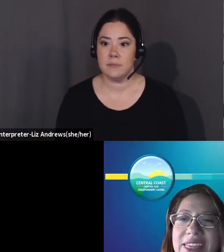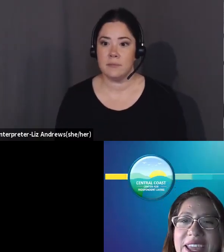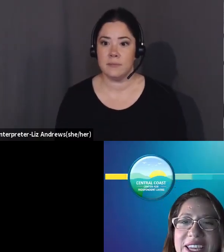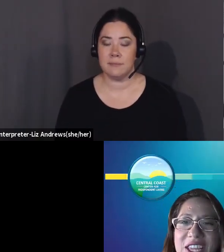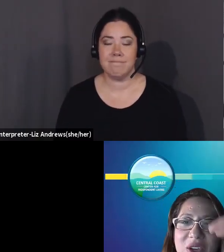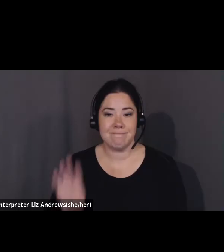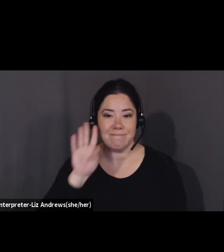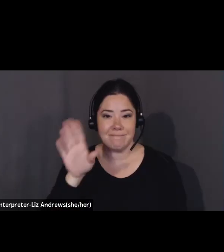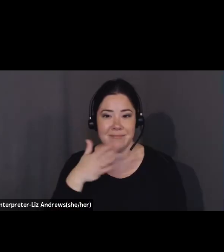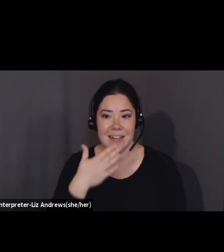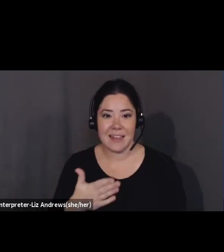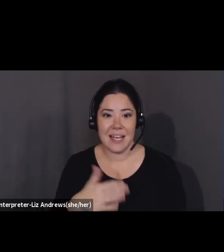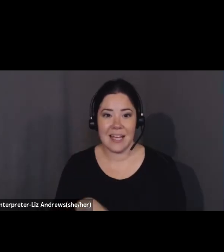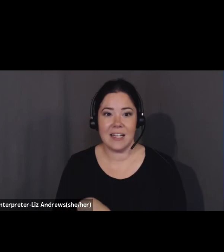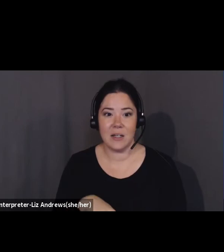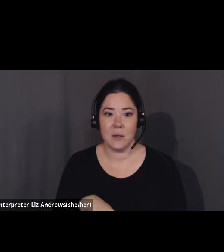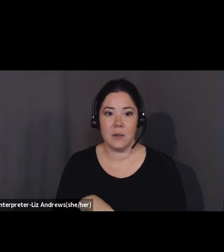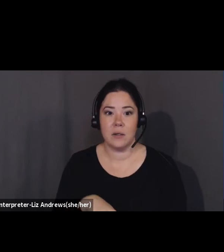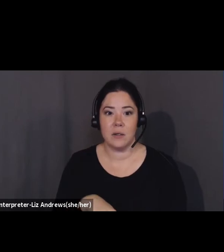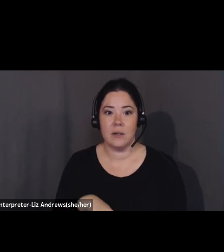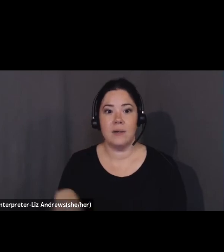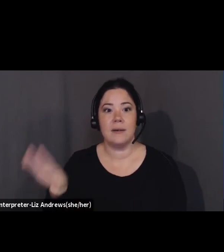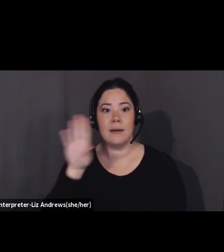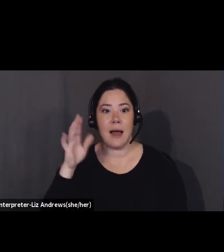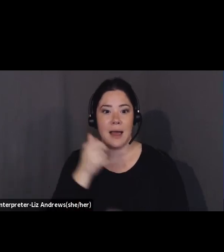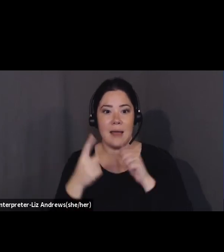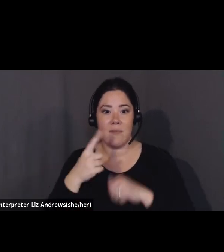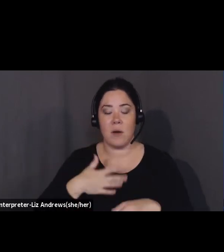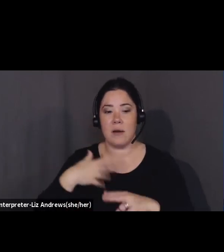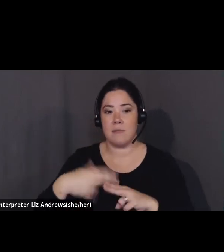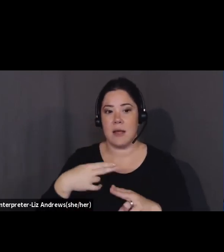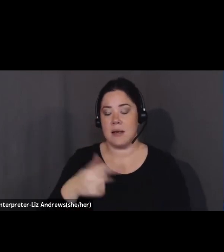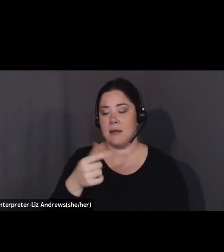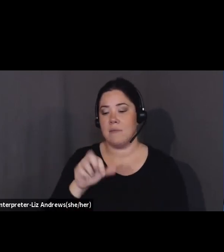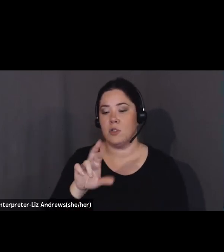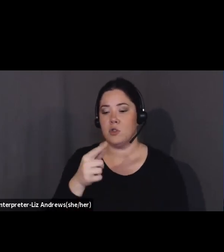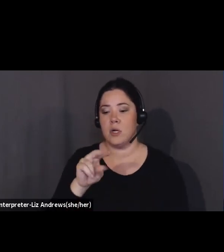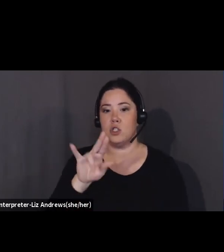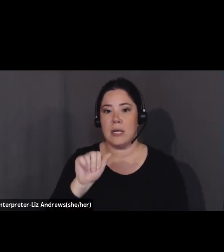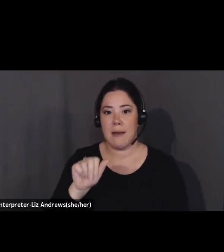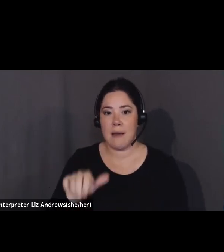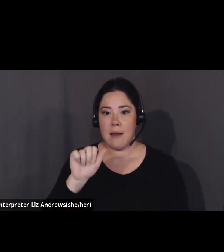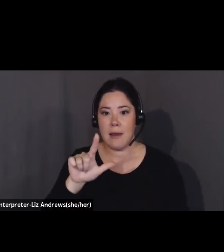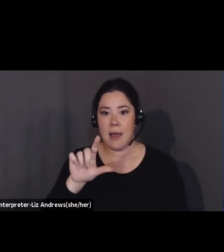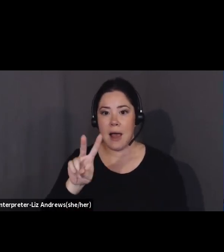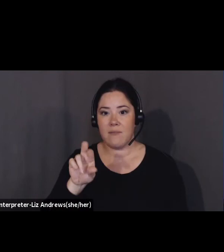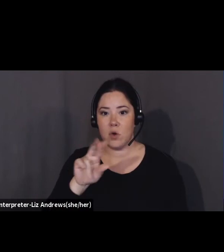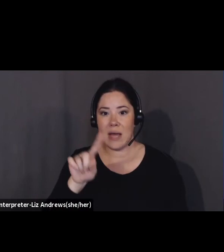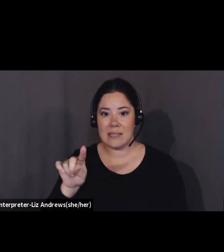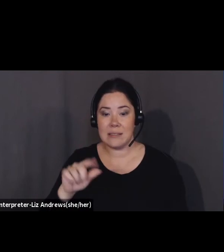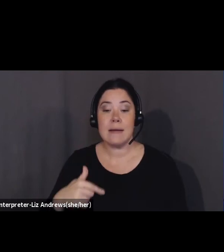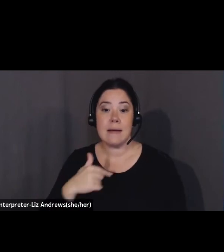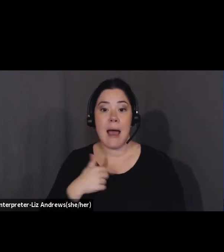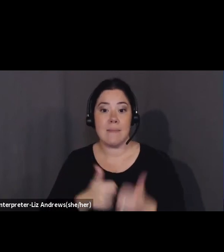Hi, thank you, Brooks. And hi, everyone. My name is Georgina Alvarez. I'm the Associate Director with CISO. My